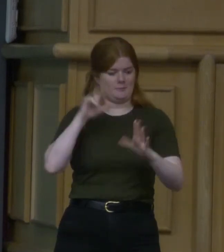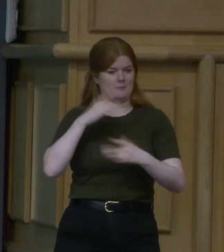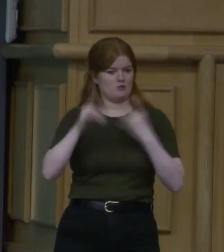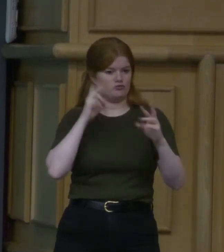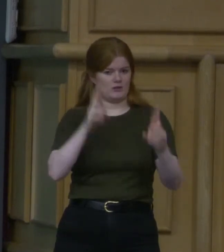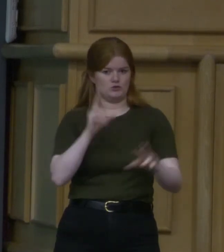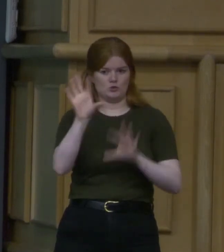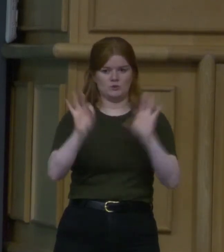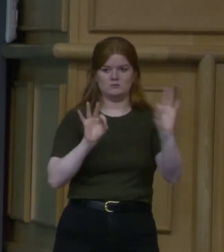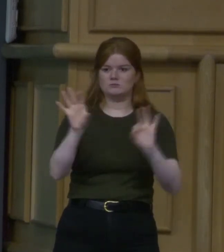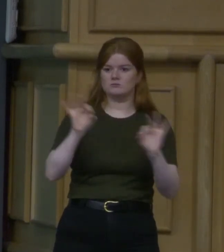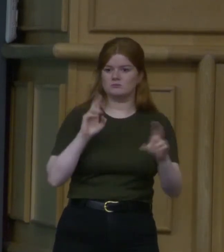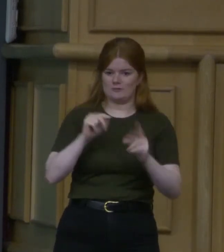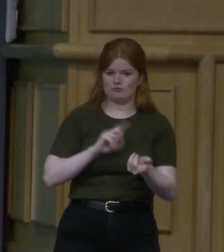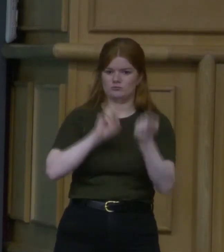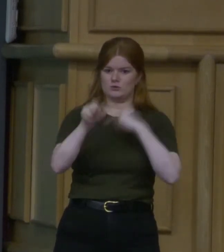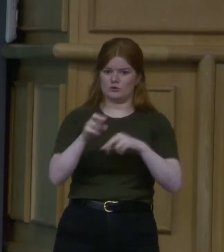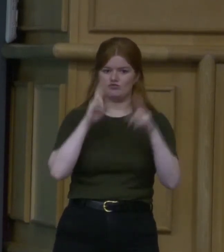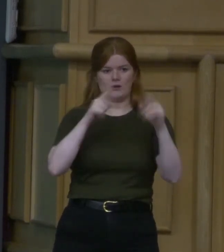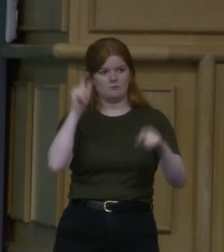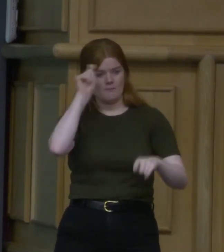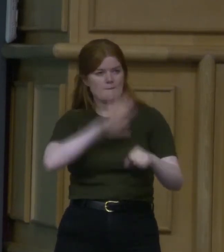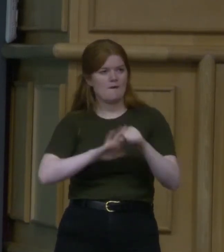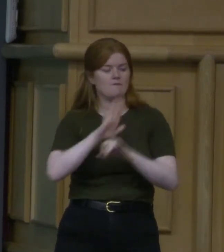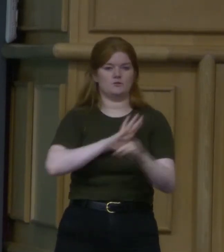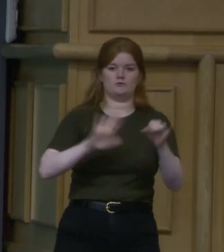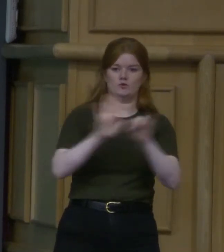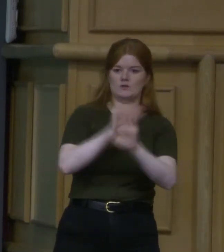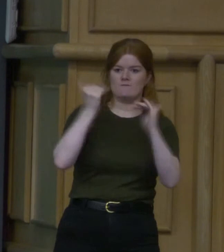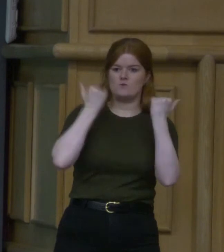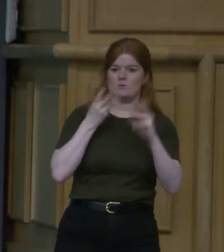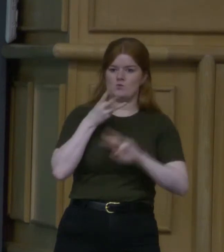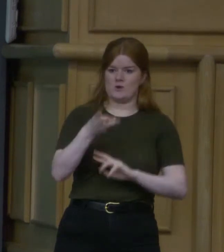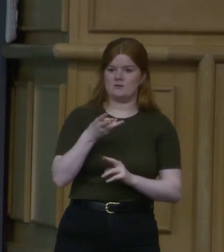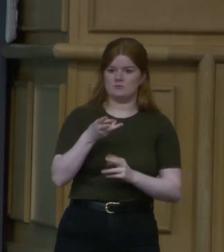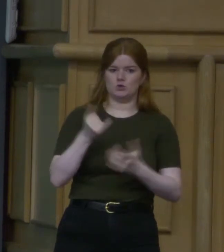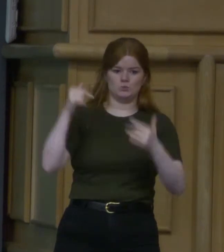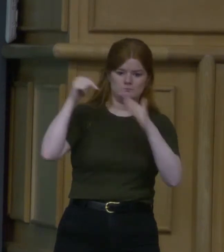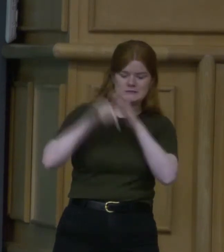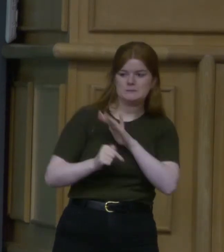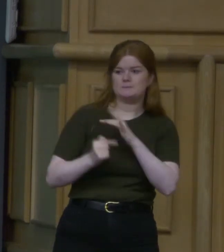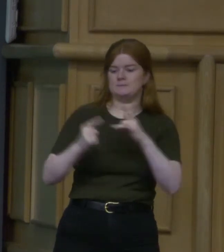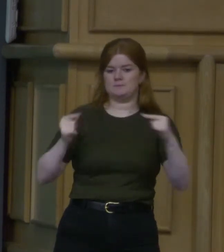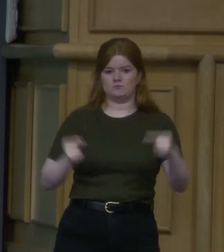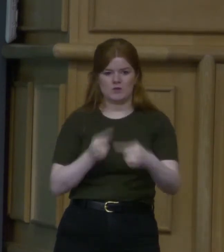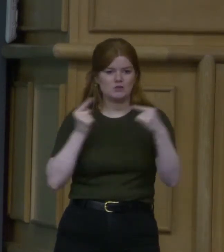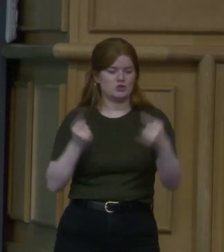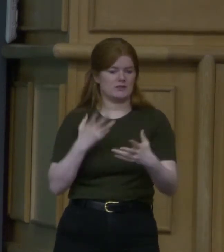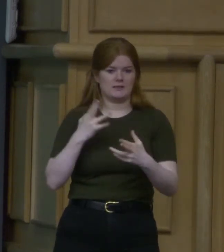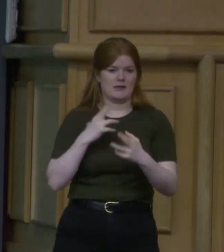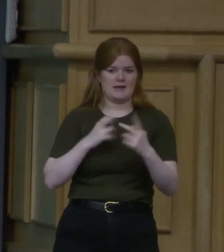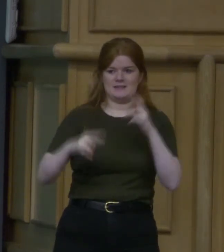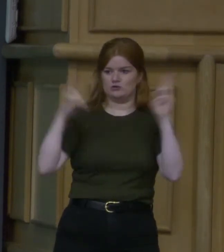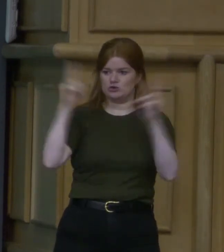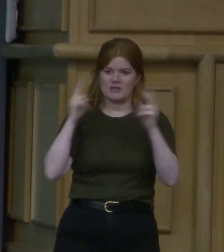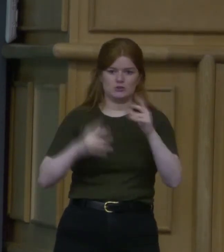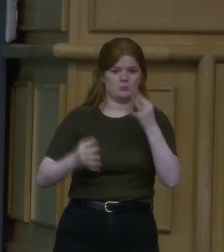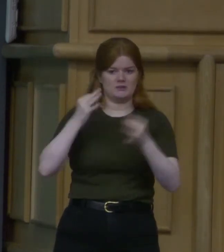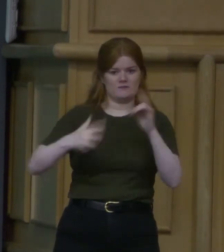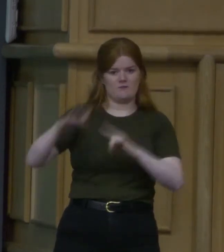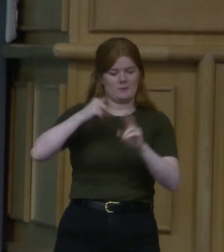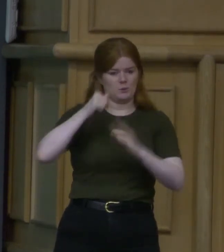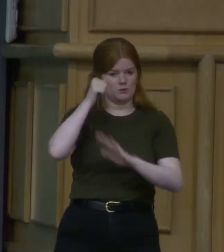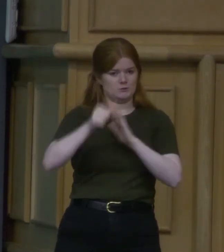right choices and respond in a thoughtful and informed way to the deeply challenging and unpredictable international environment